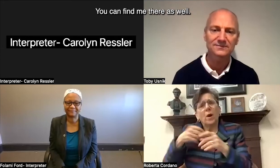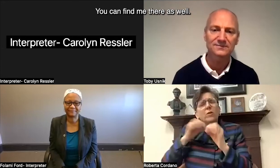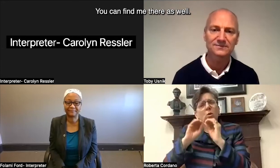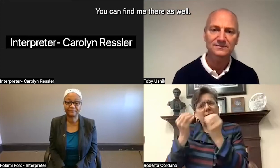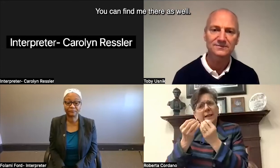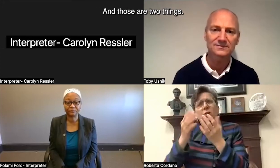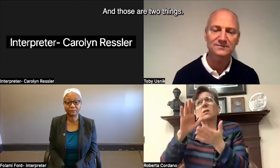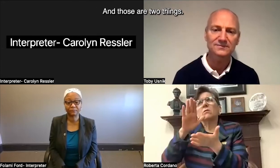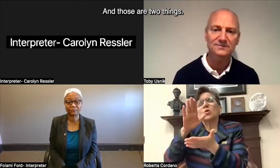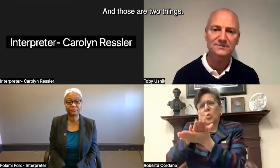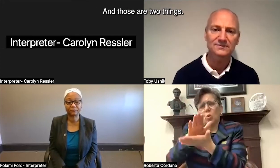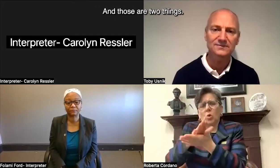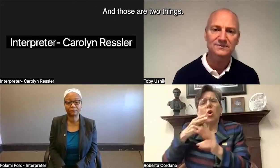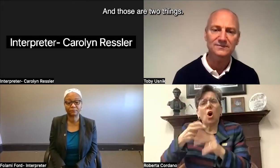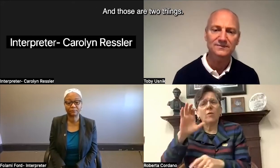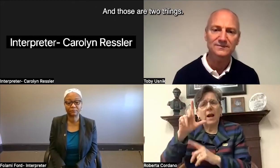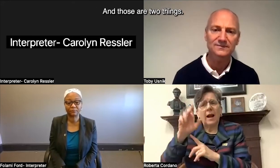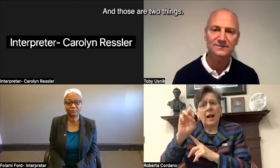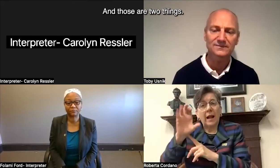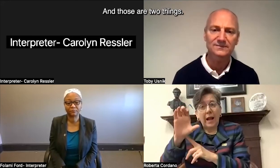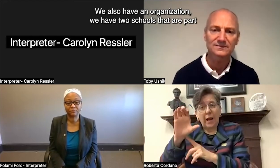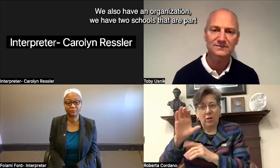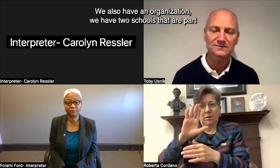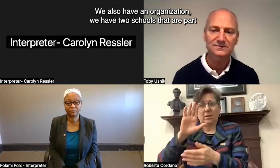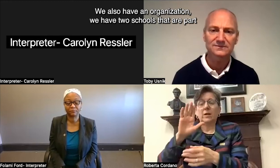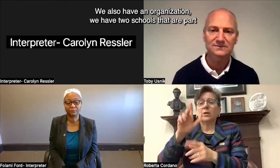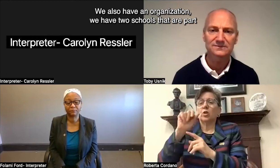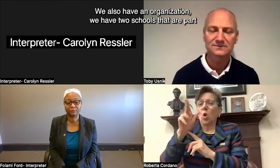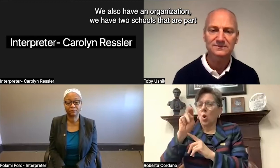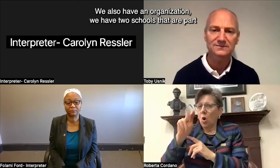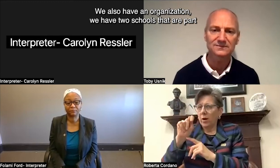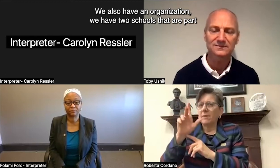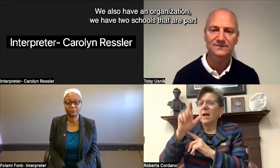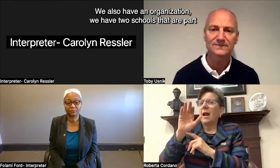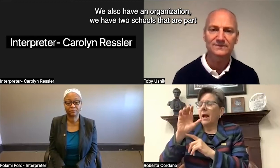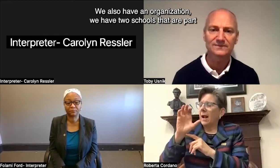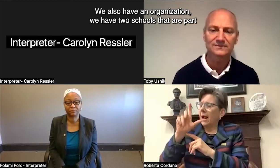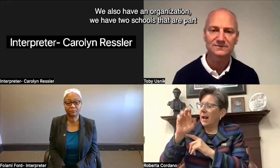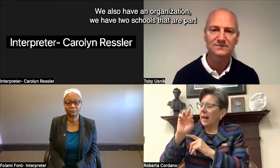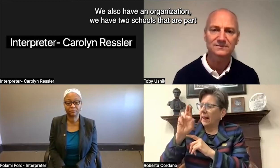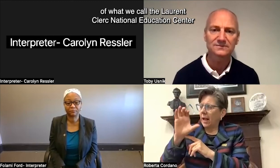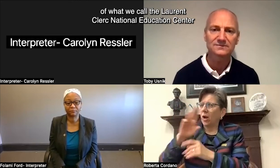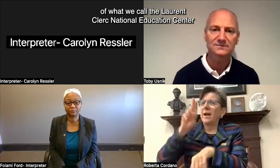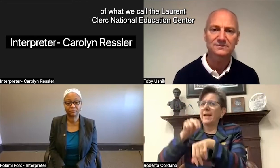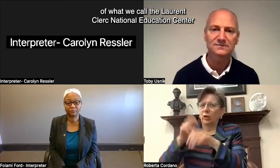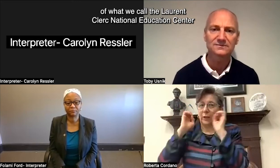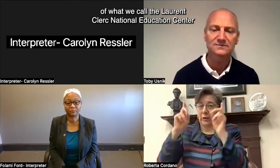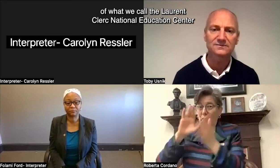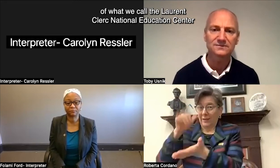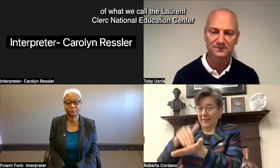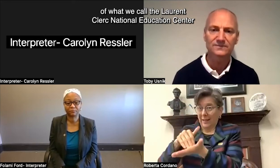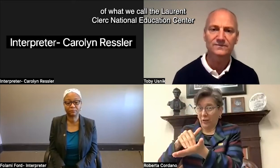And those are two things. We also have an organization. We have two schools. They're part of what we call the Laurent Clair